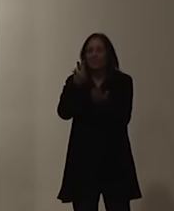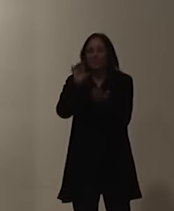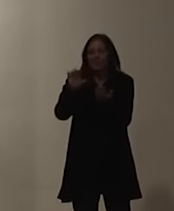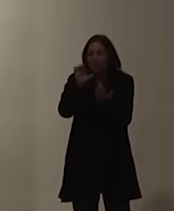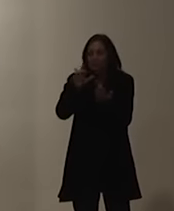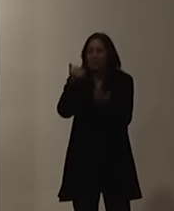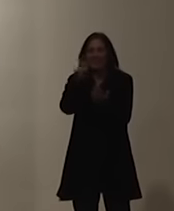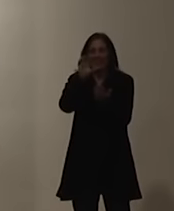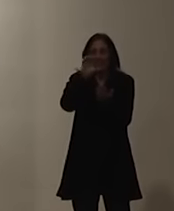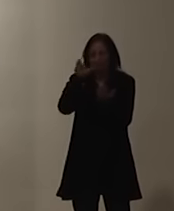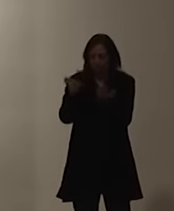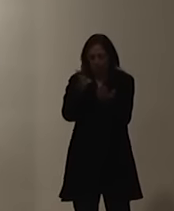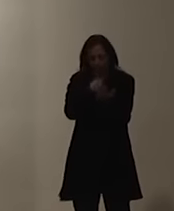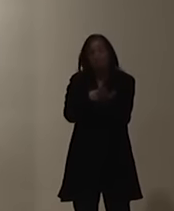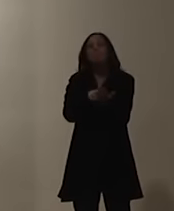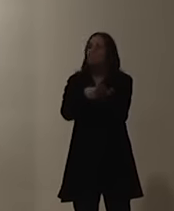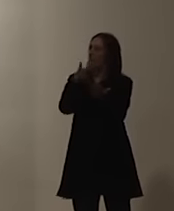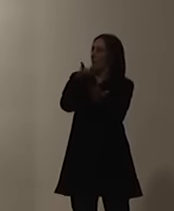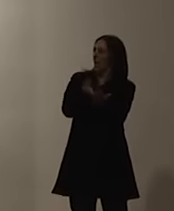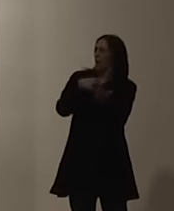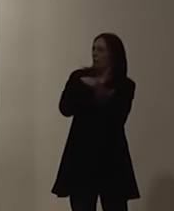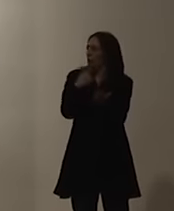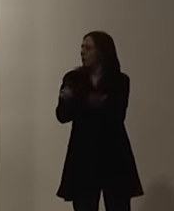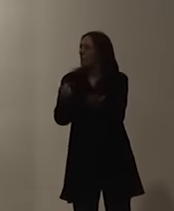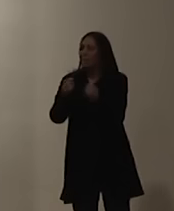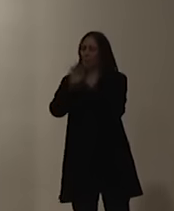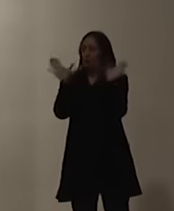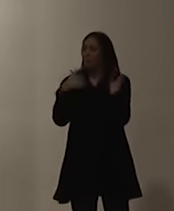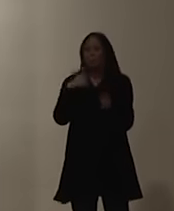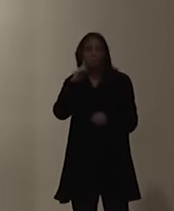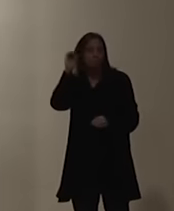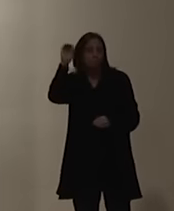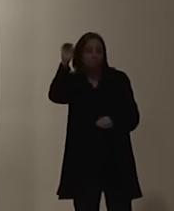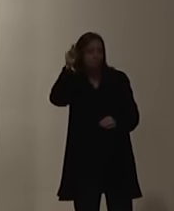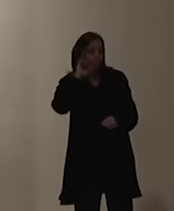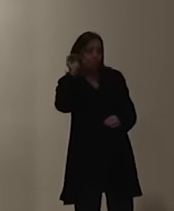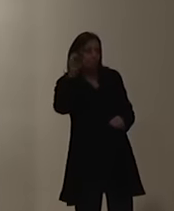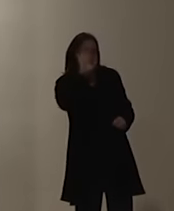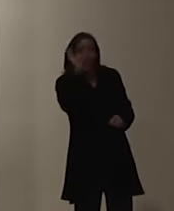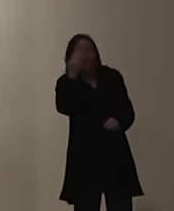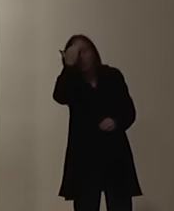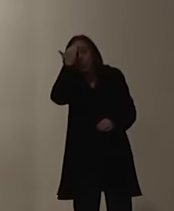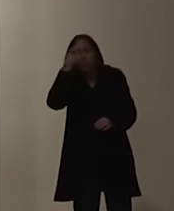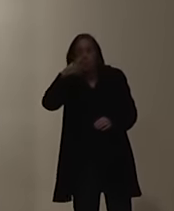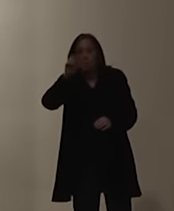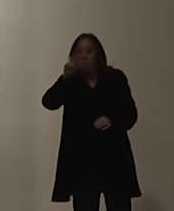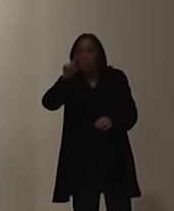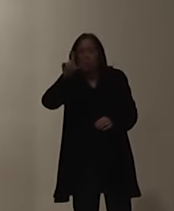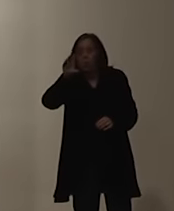it. And we got a sign there, and we knew that we were walking into a death trap, right?